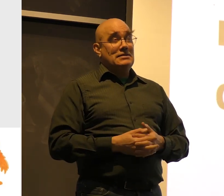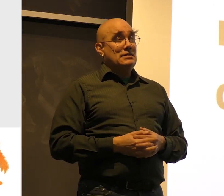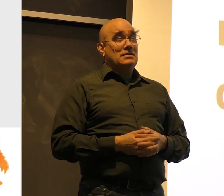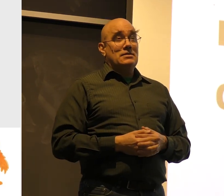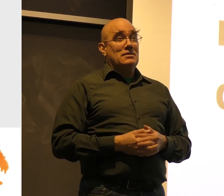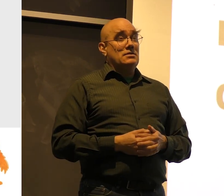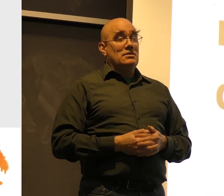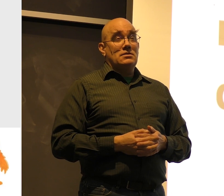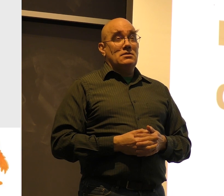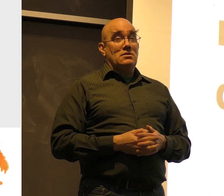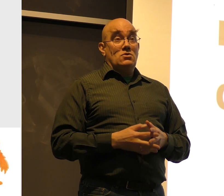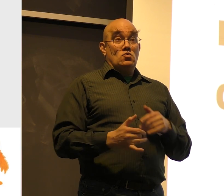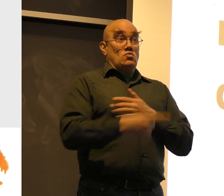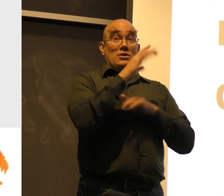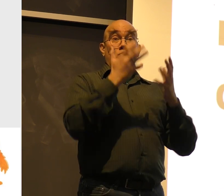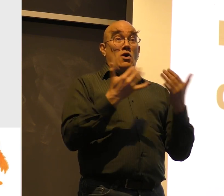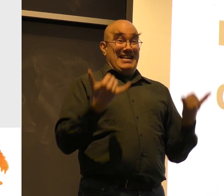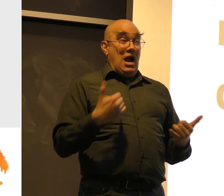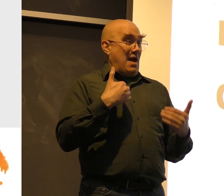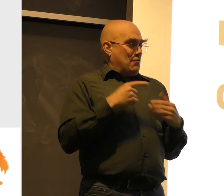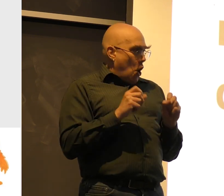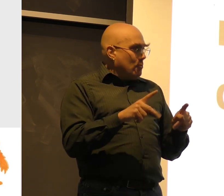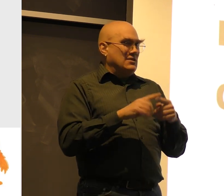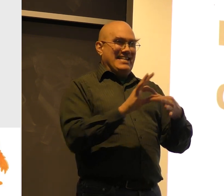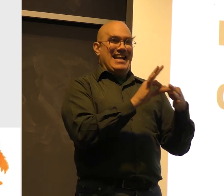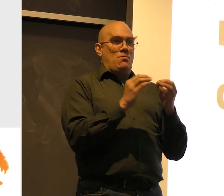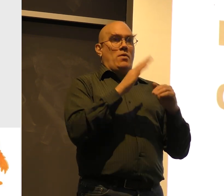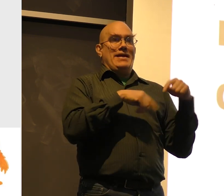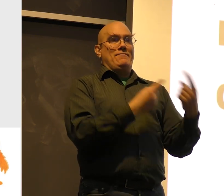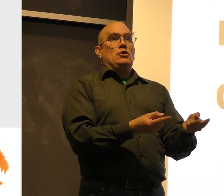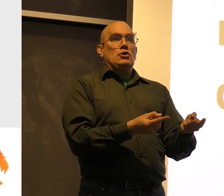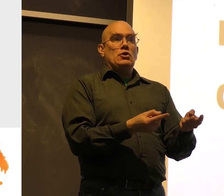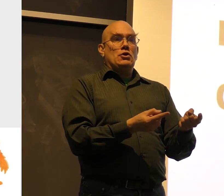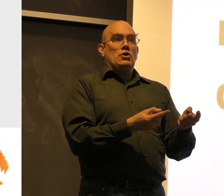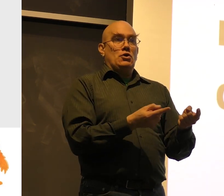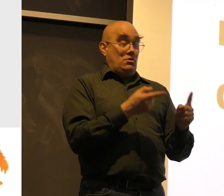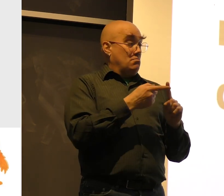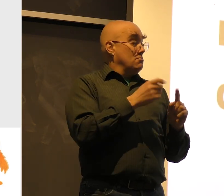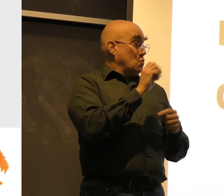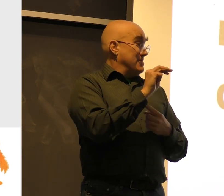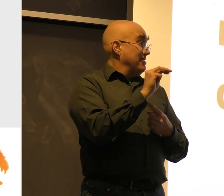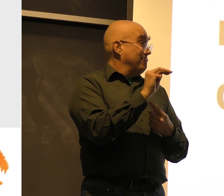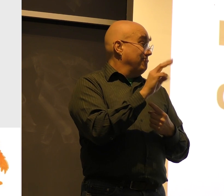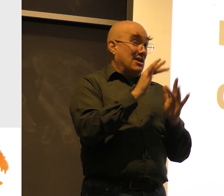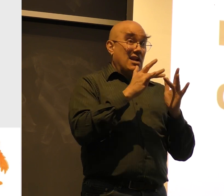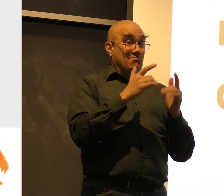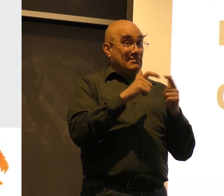world, to be honest. In today's world, we have opportunities to connect more than ever. Social media